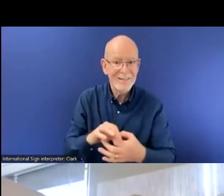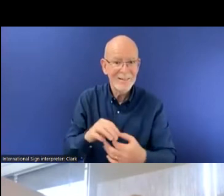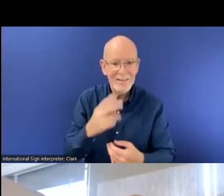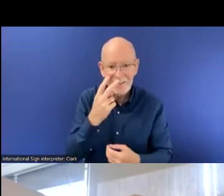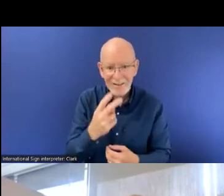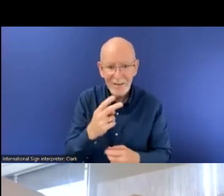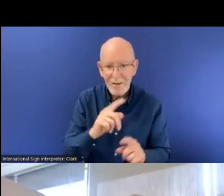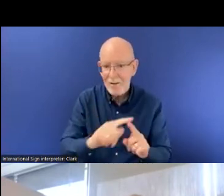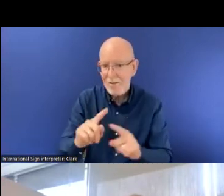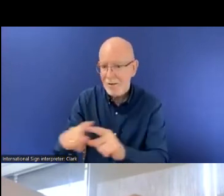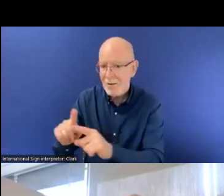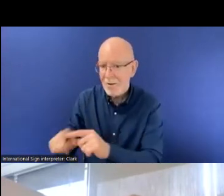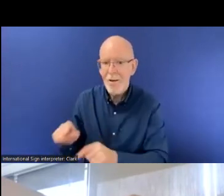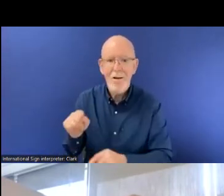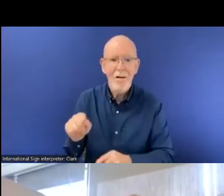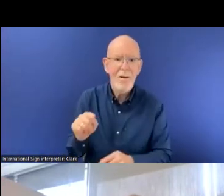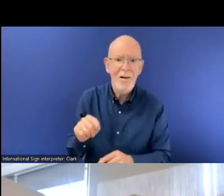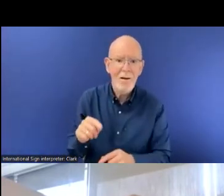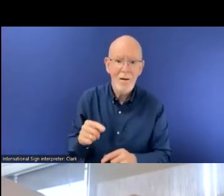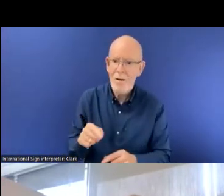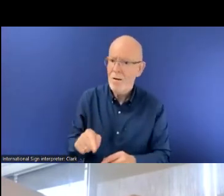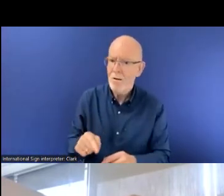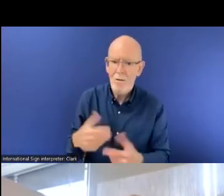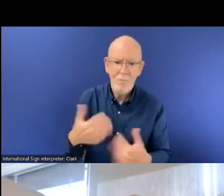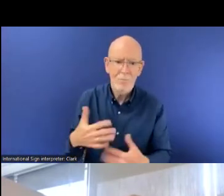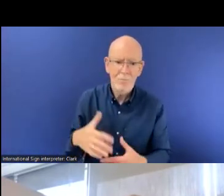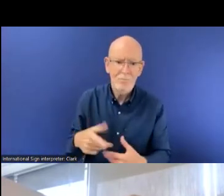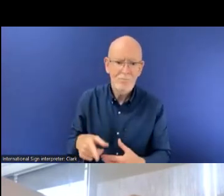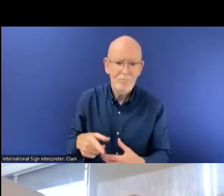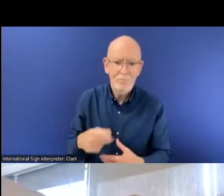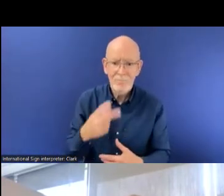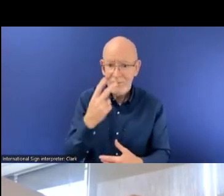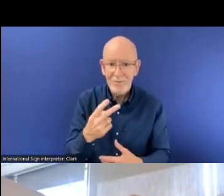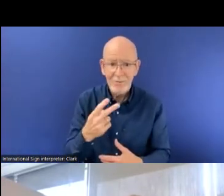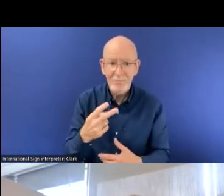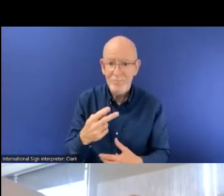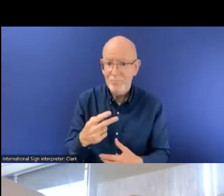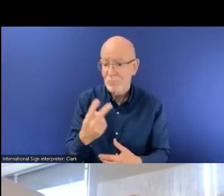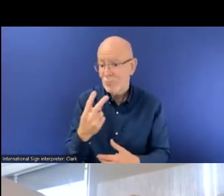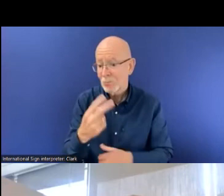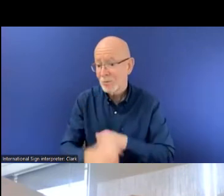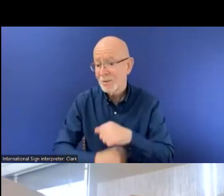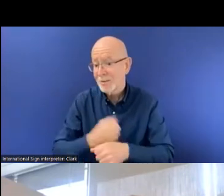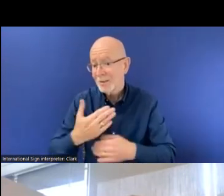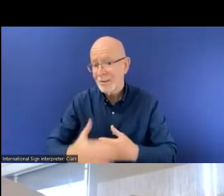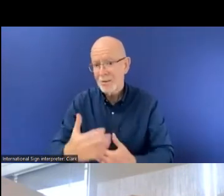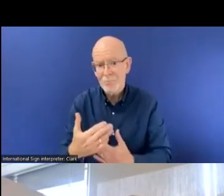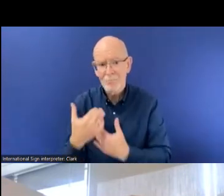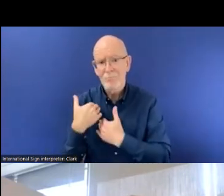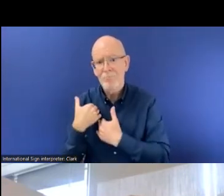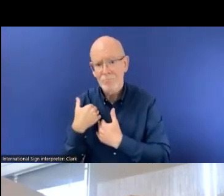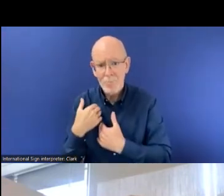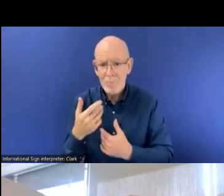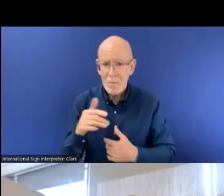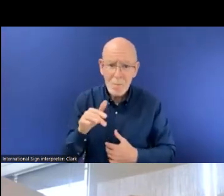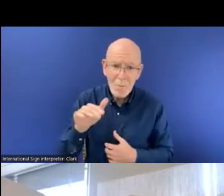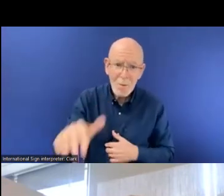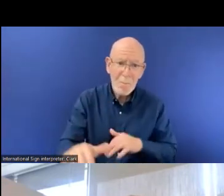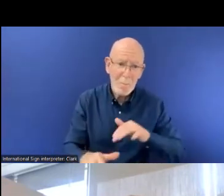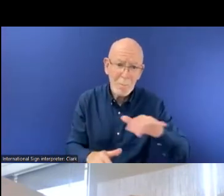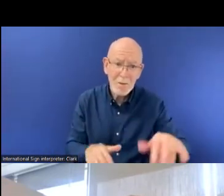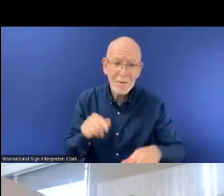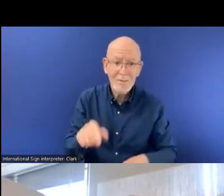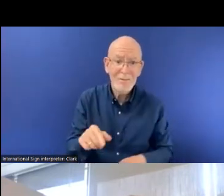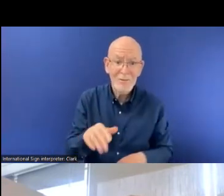myopia. Yeah. We can slow the progression of myopia. We can improve awareness and health literacy. And this is